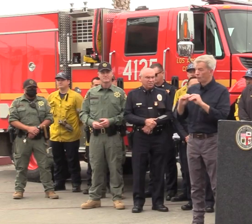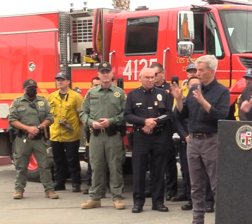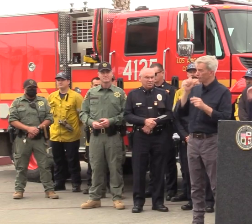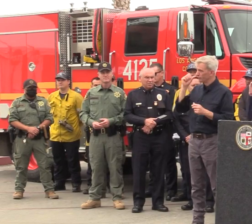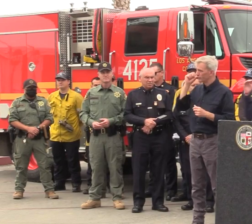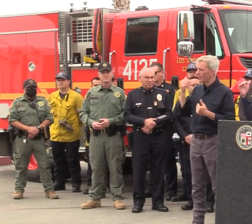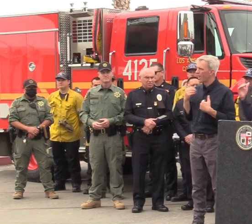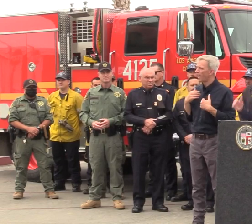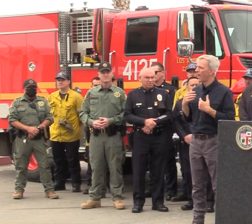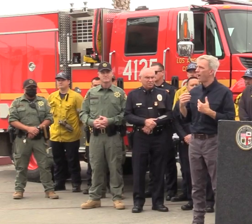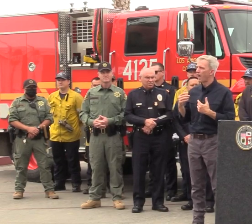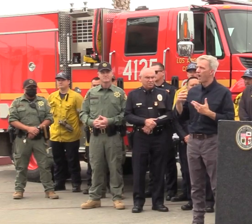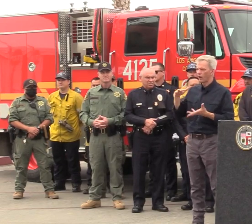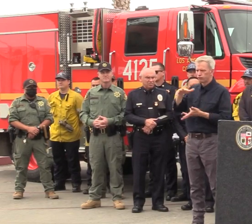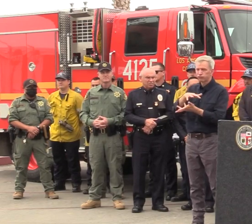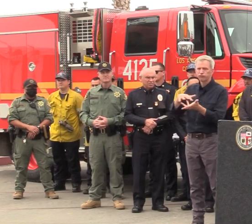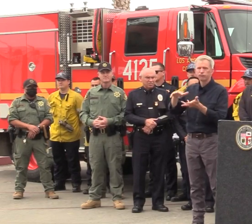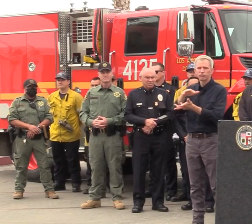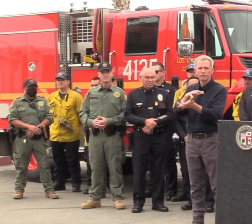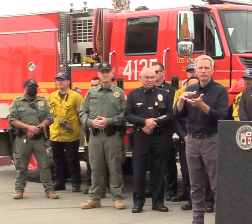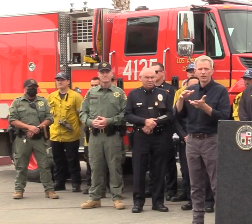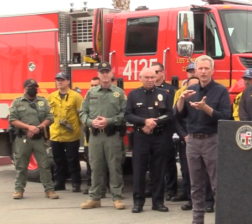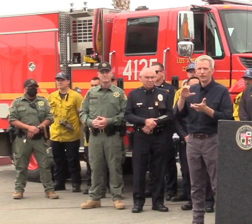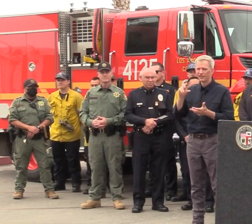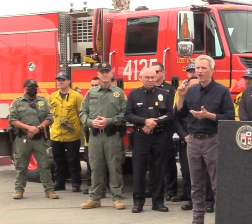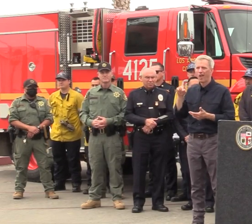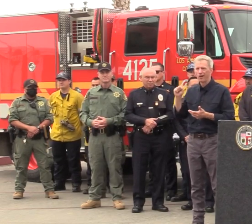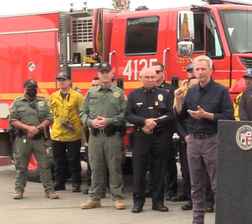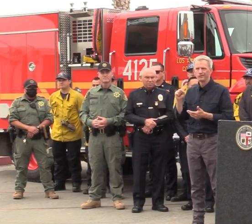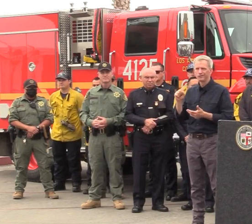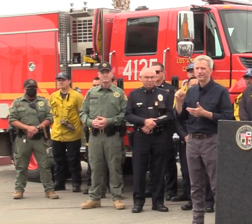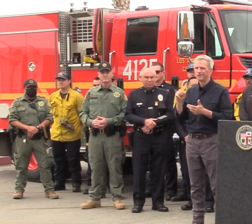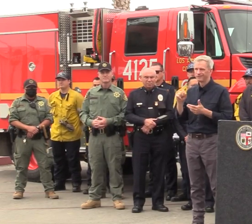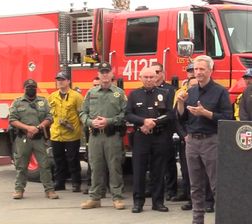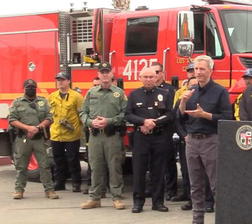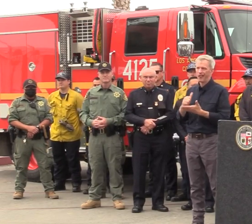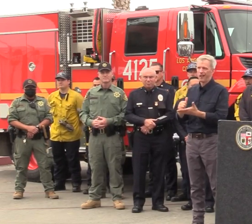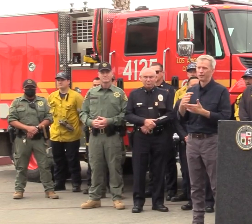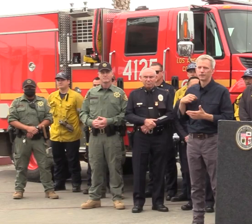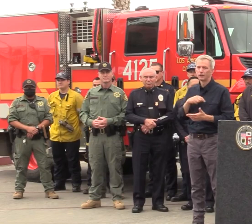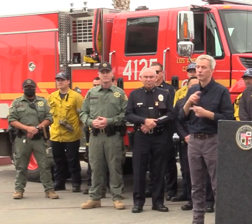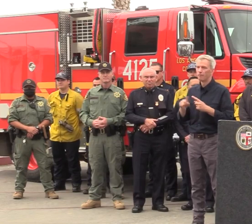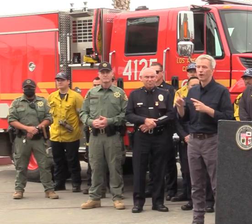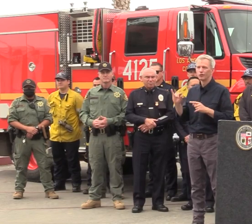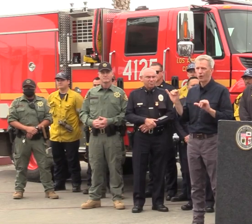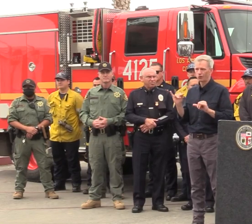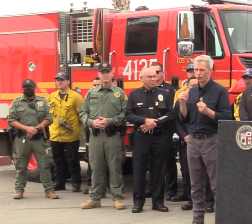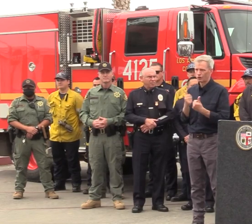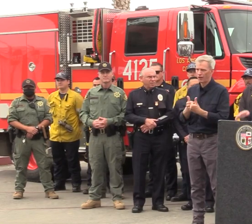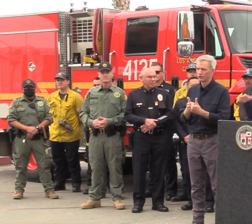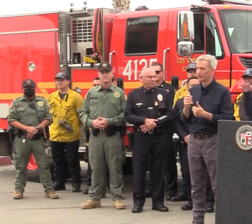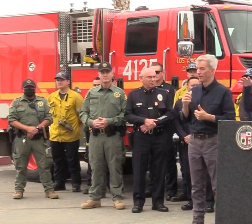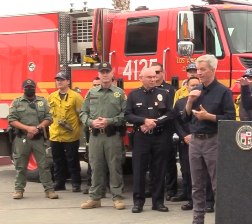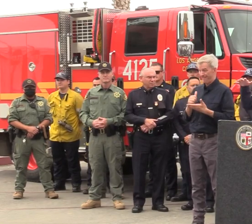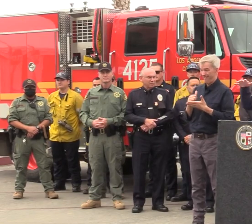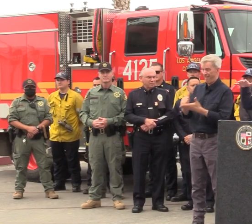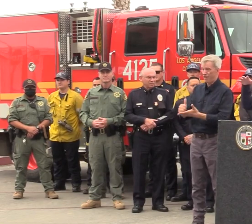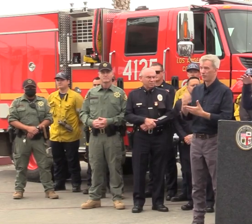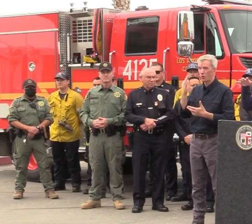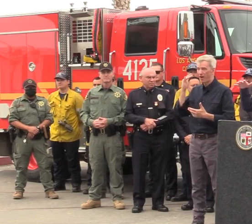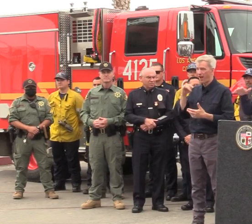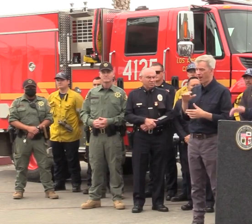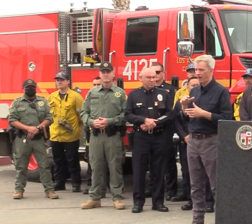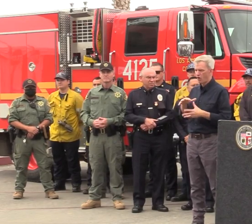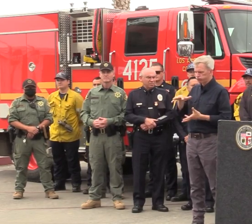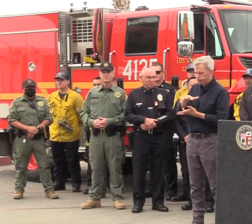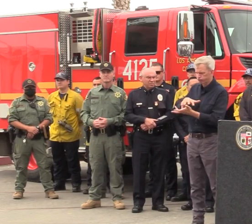had an inversion layer. The weather is our friend. But it's also our challenge. It's our friend because it caps the fire